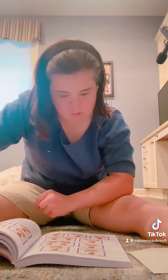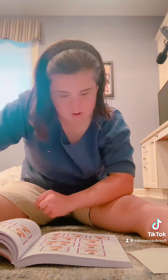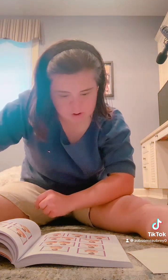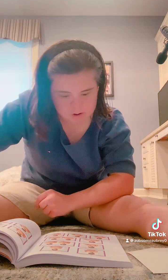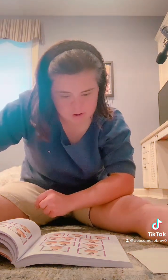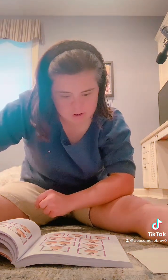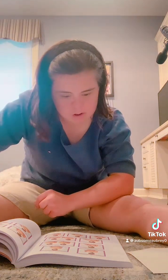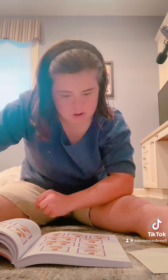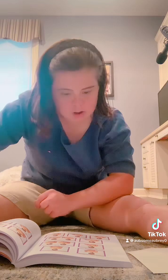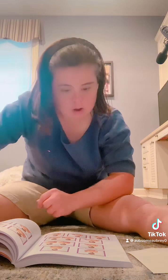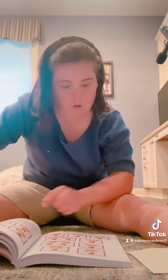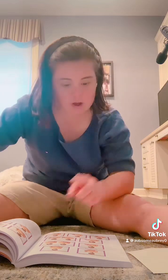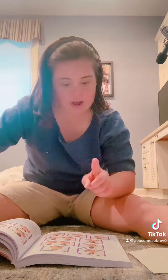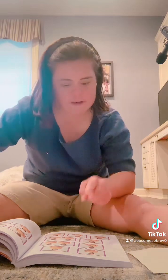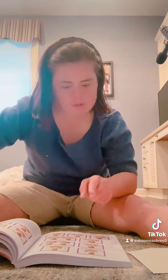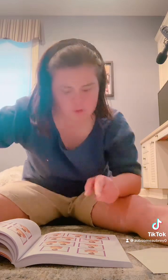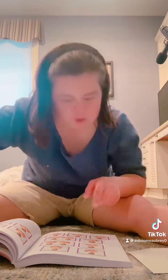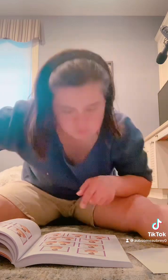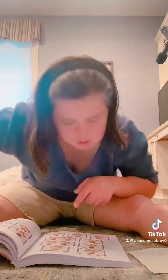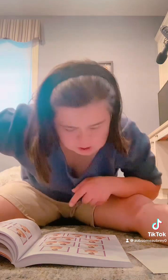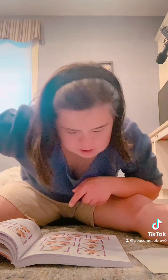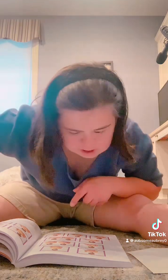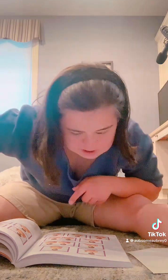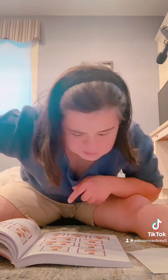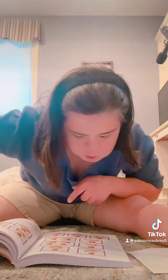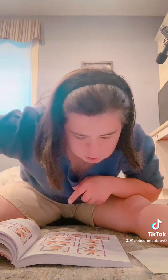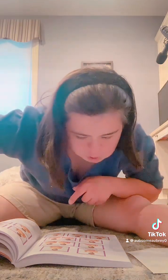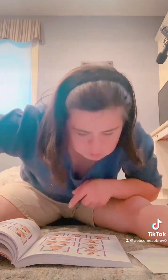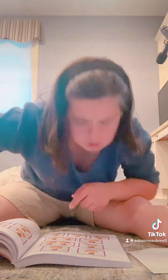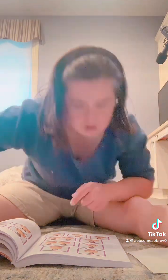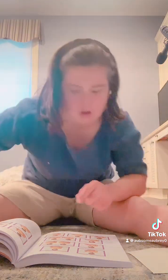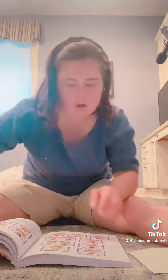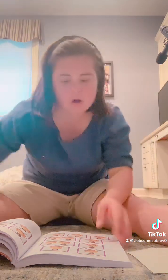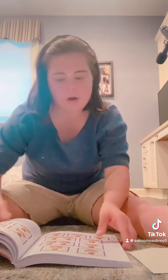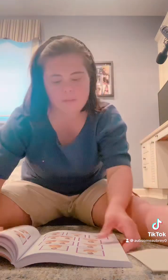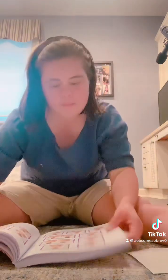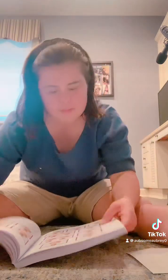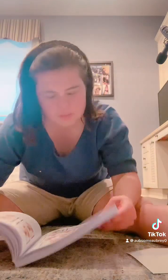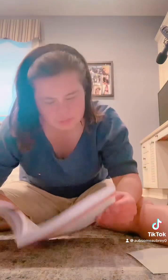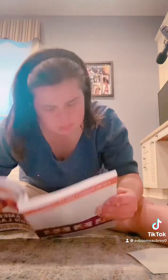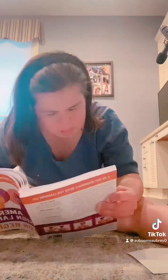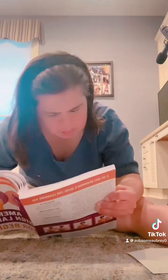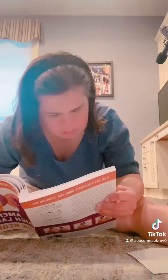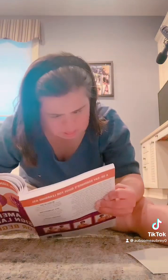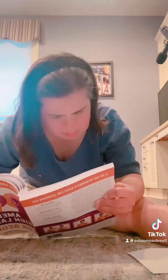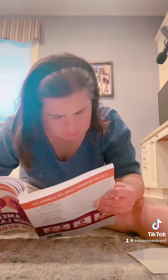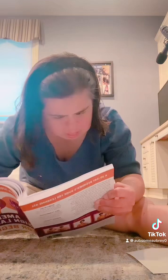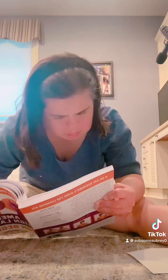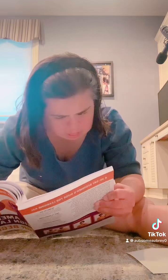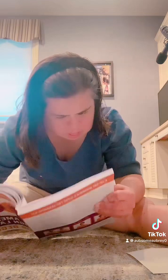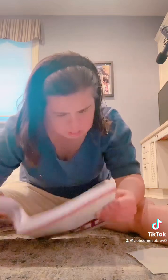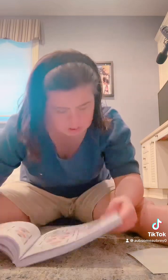one. Oh yeah, I have learned this one is afternoon.